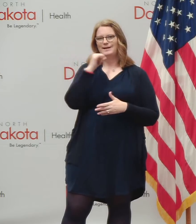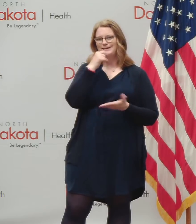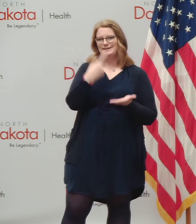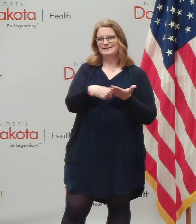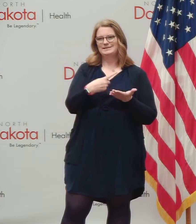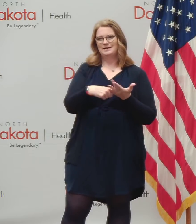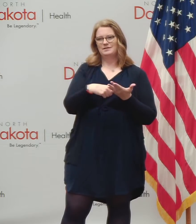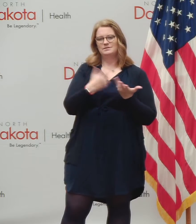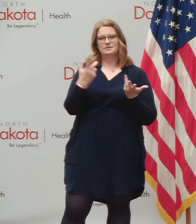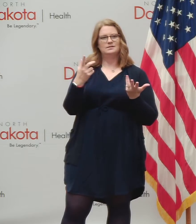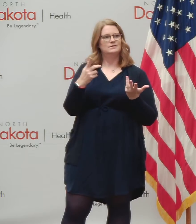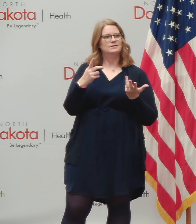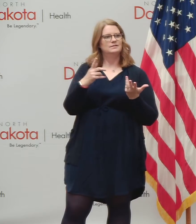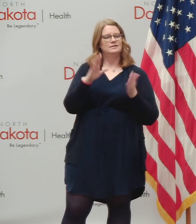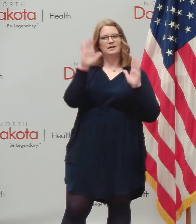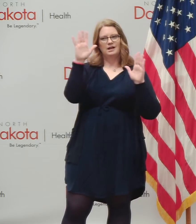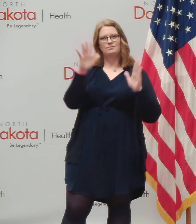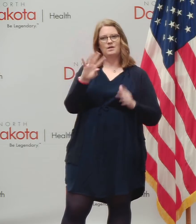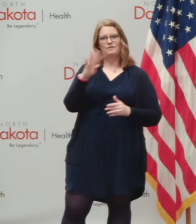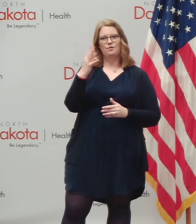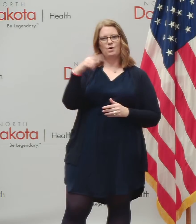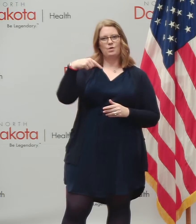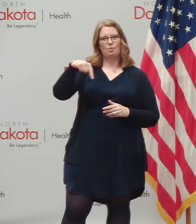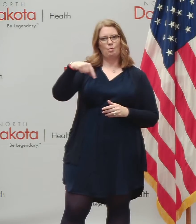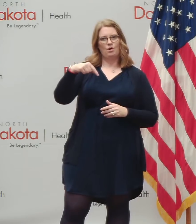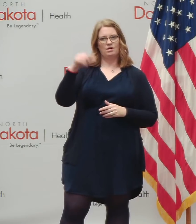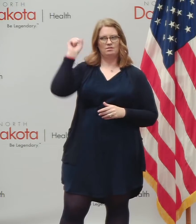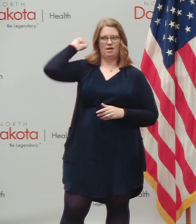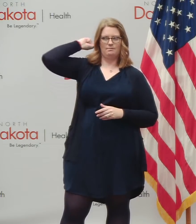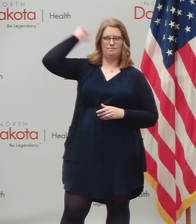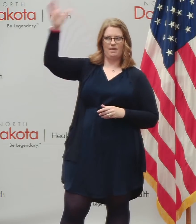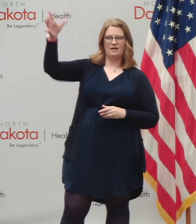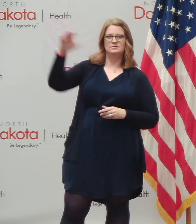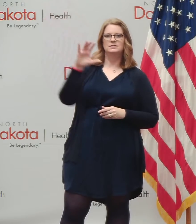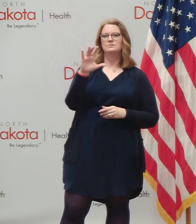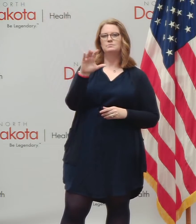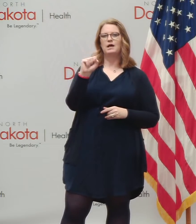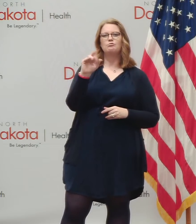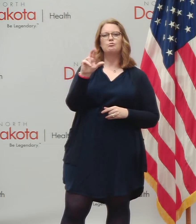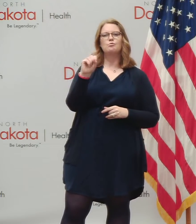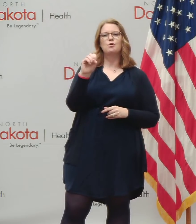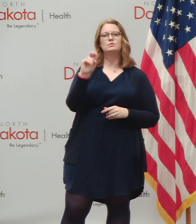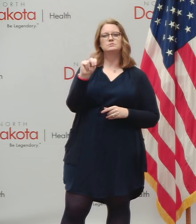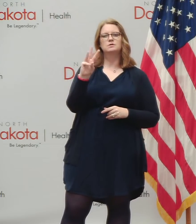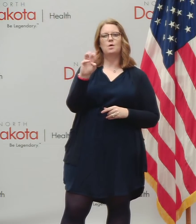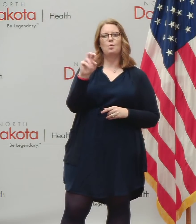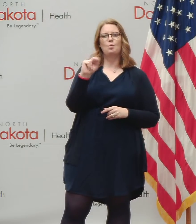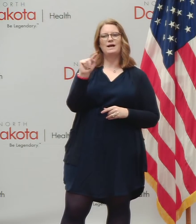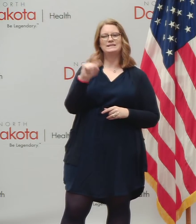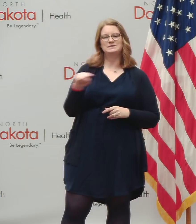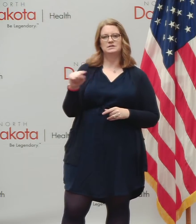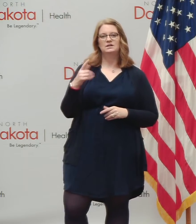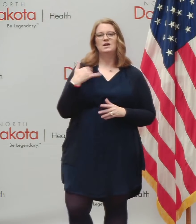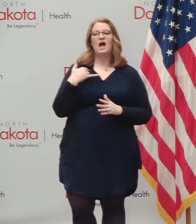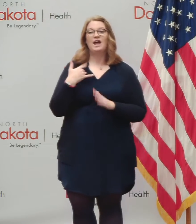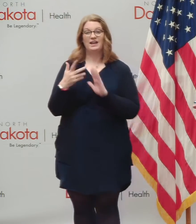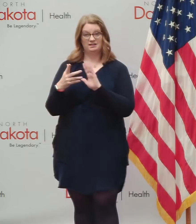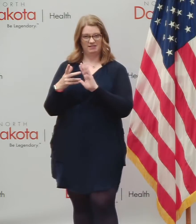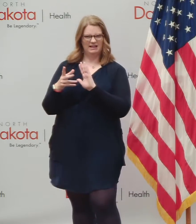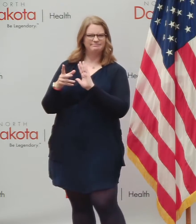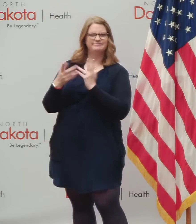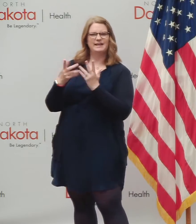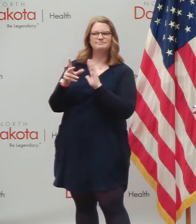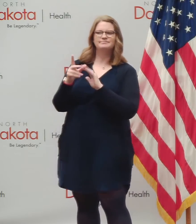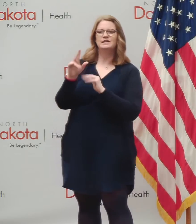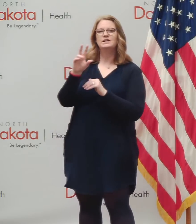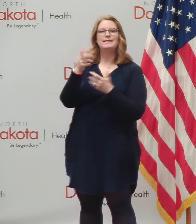that incredible fourth quarter pass by Carson, which I had taped the game and made sure that I